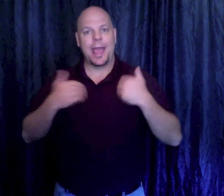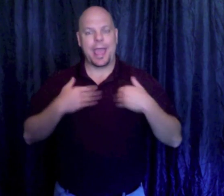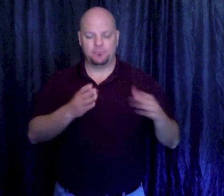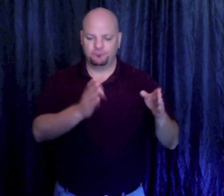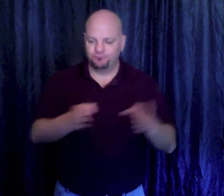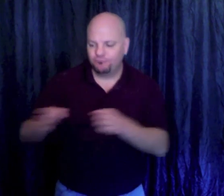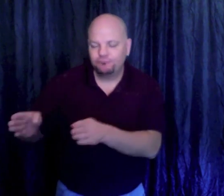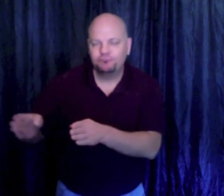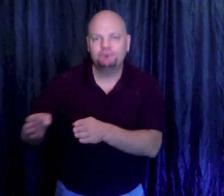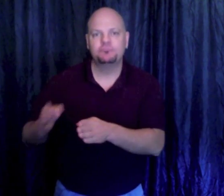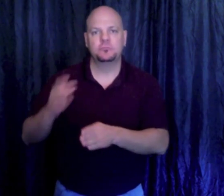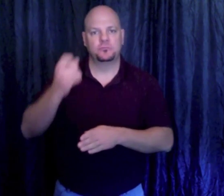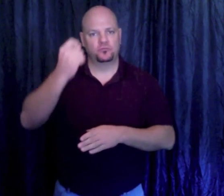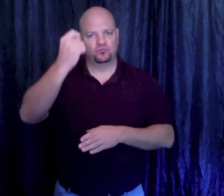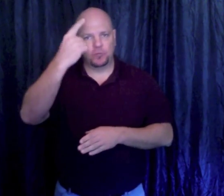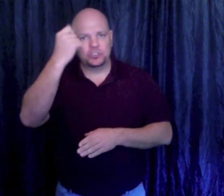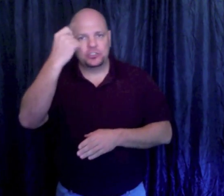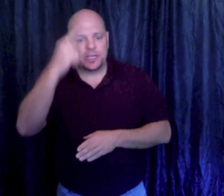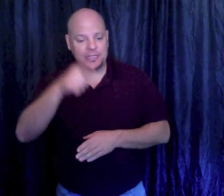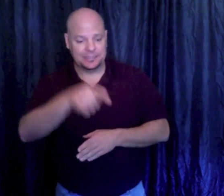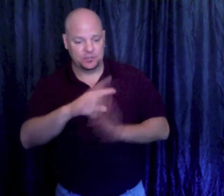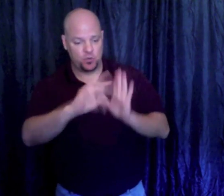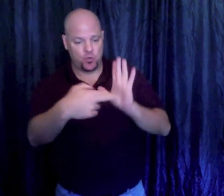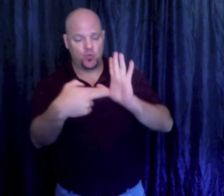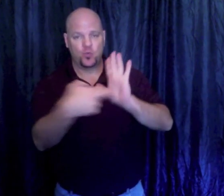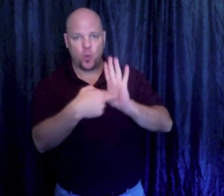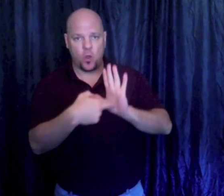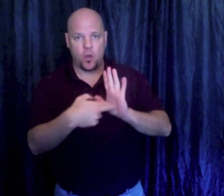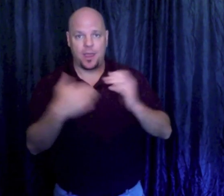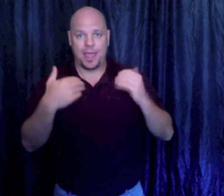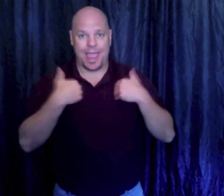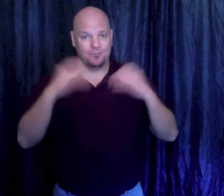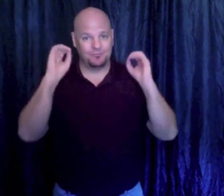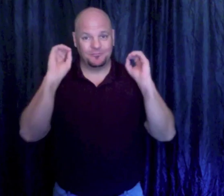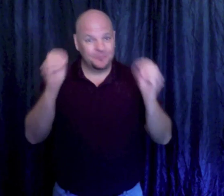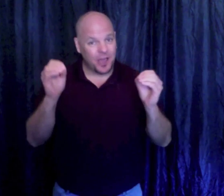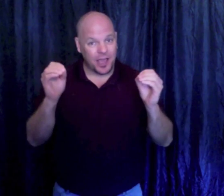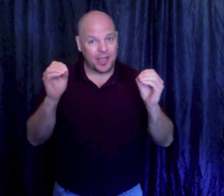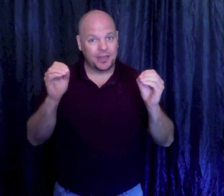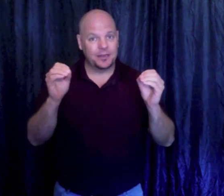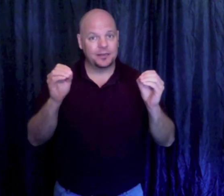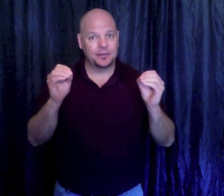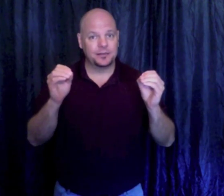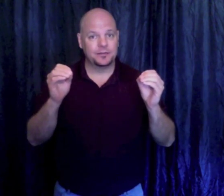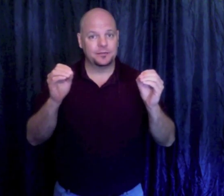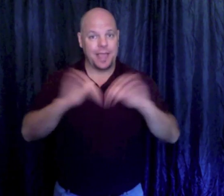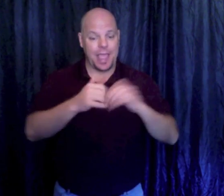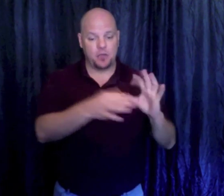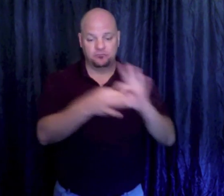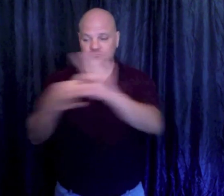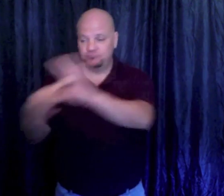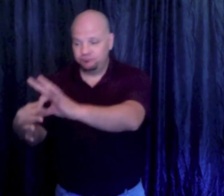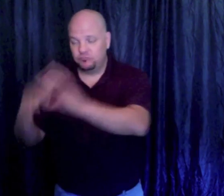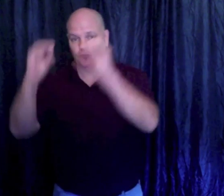what the interpreter's role is, and what it is, what his or her role is compared to the